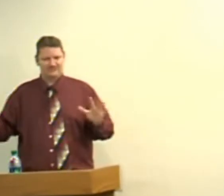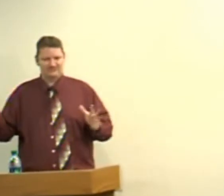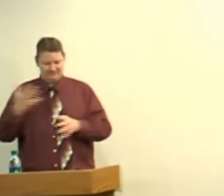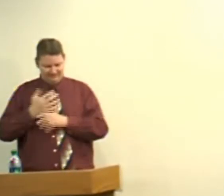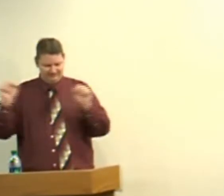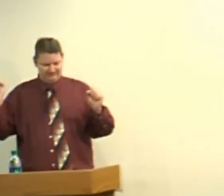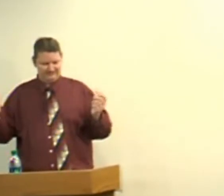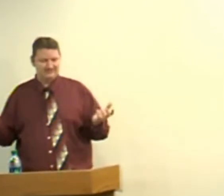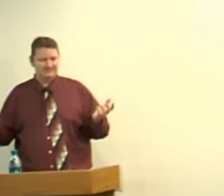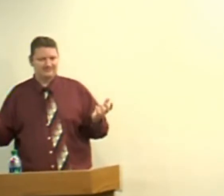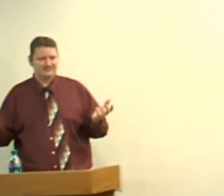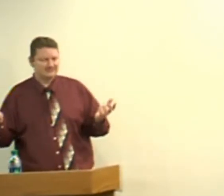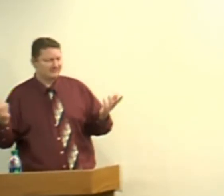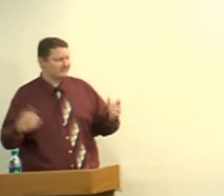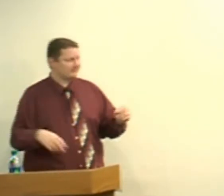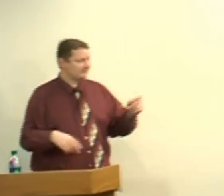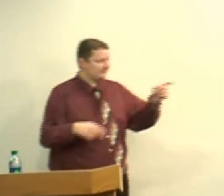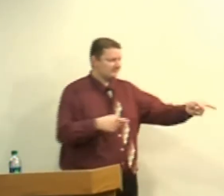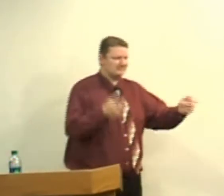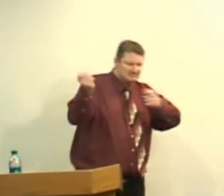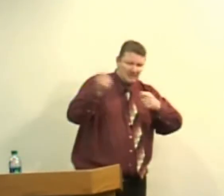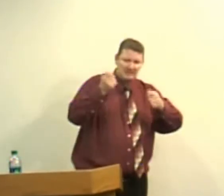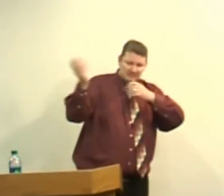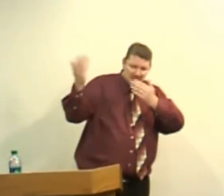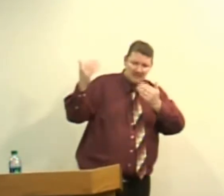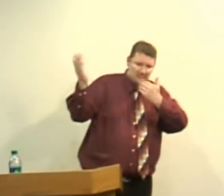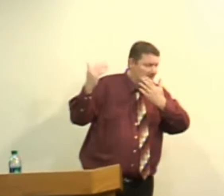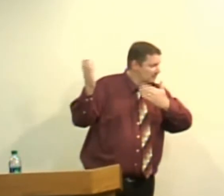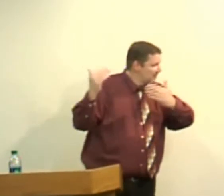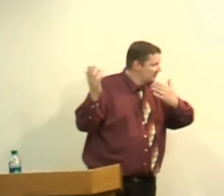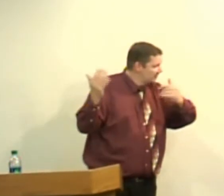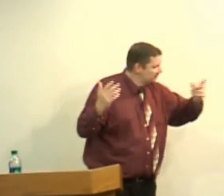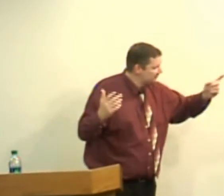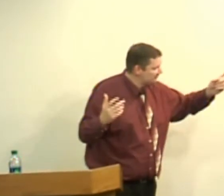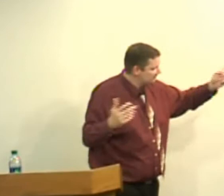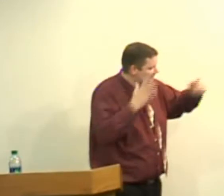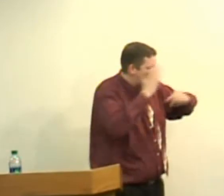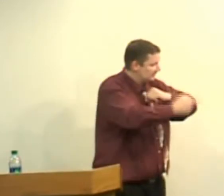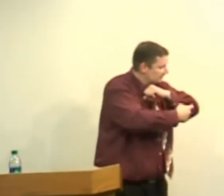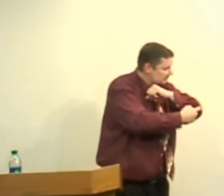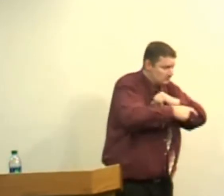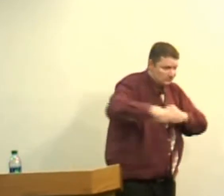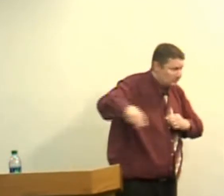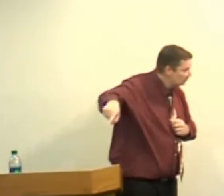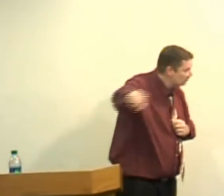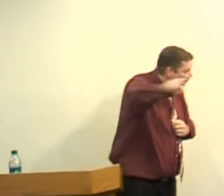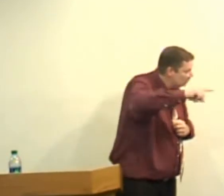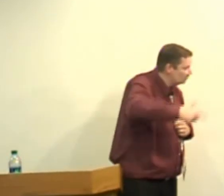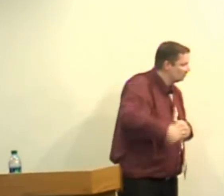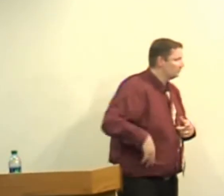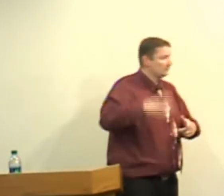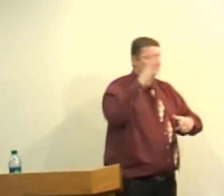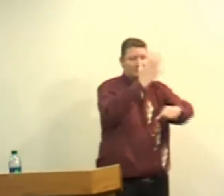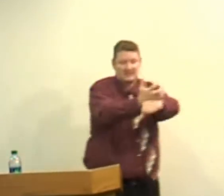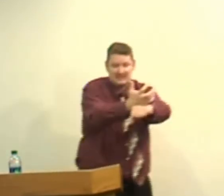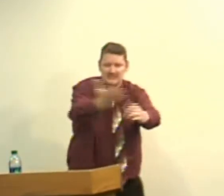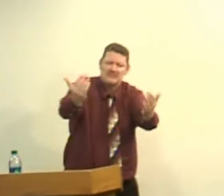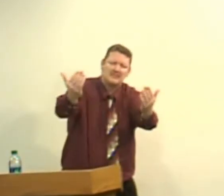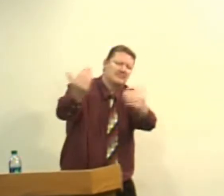Lord, you cannot go back to the old life of darkness. But they will tempt you. They will try to drag you into that. And